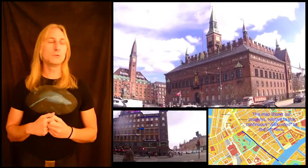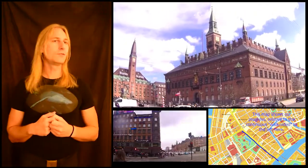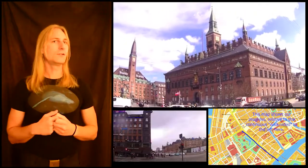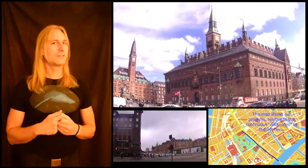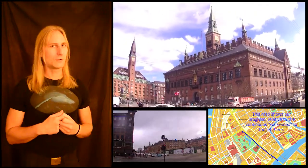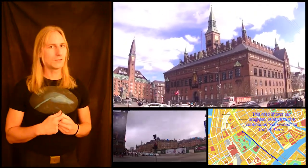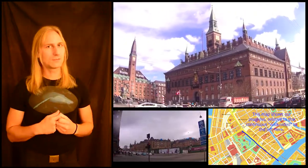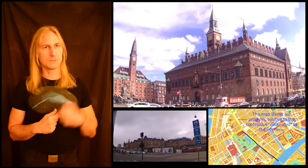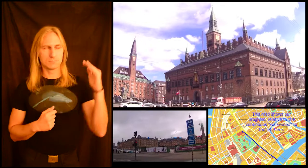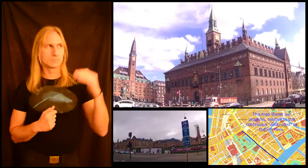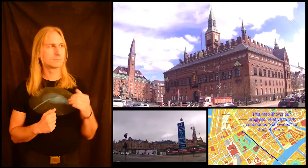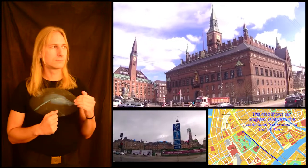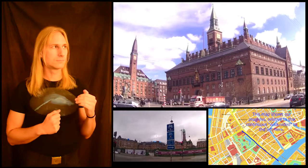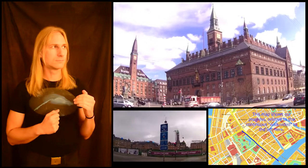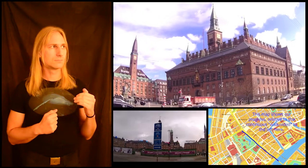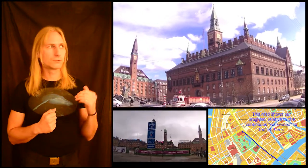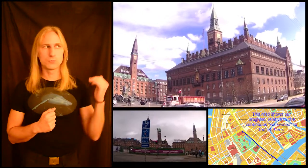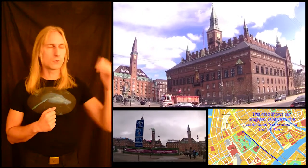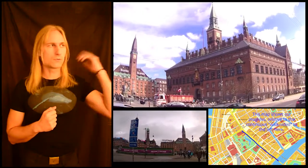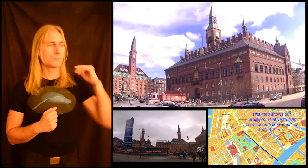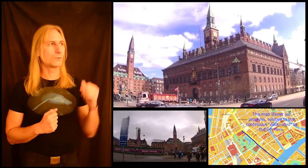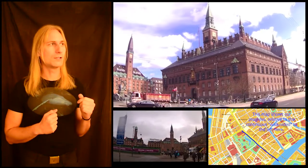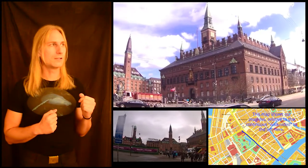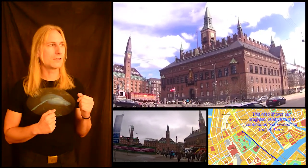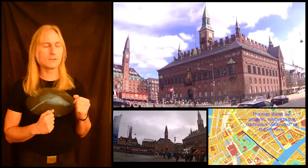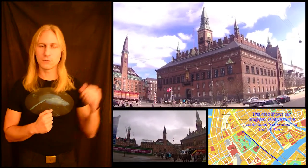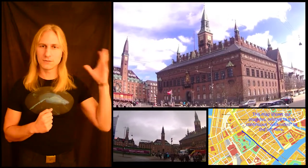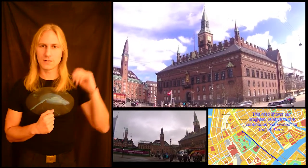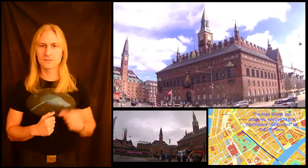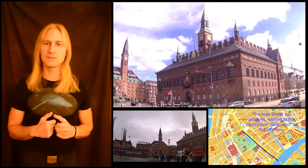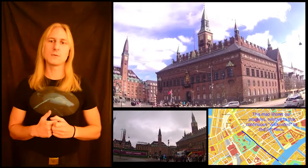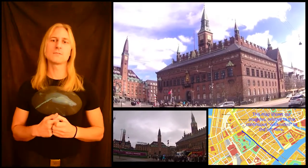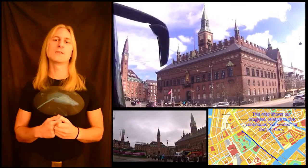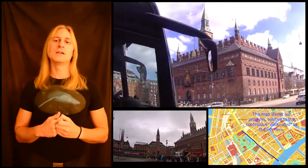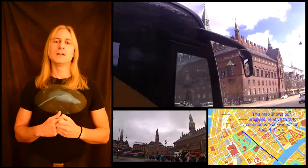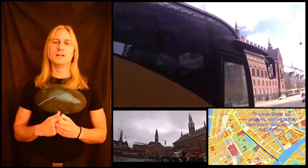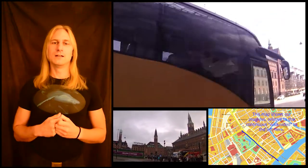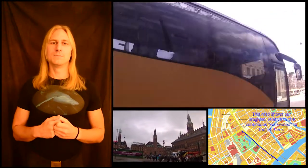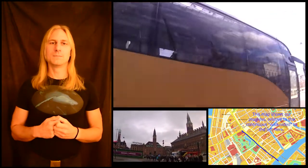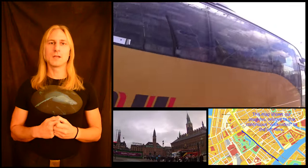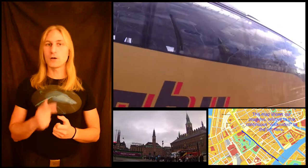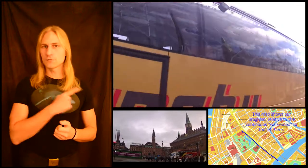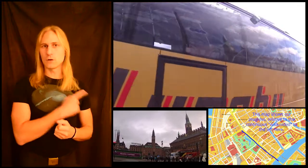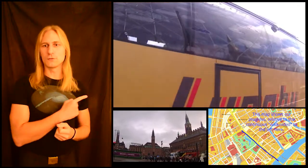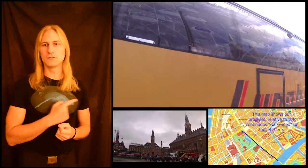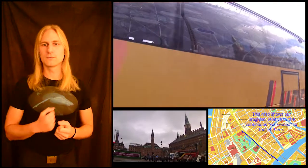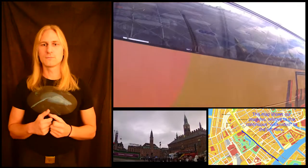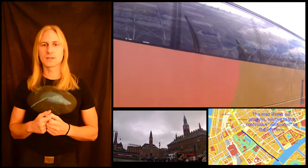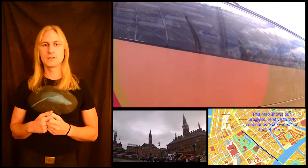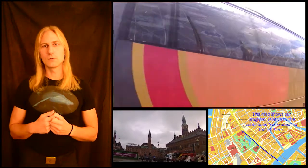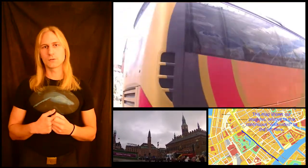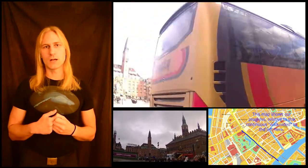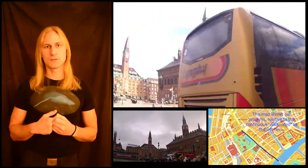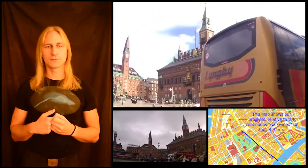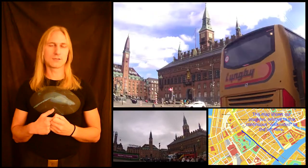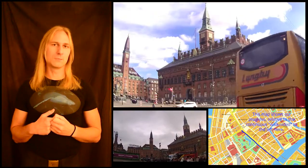has beautiful interiors. 2 or 3 levels you can access, I believe. Apart from offices,